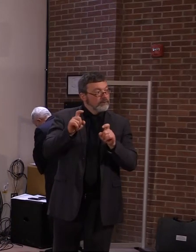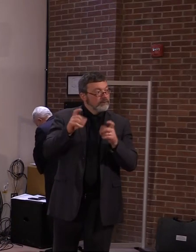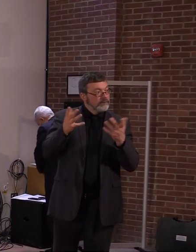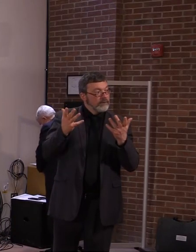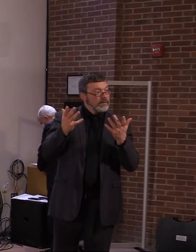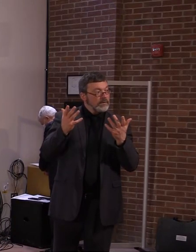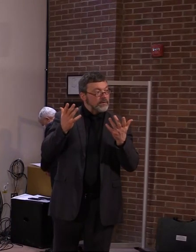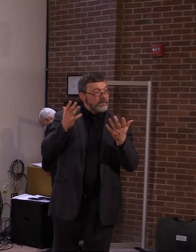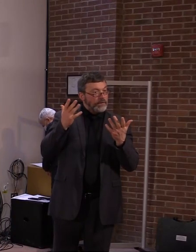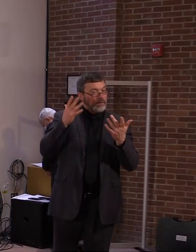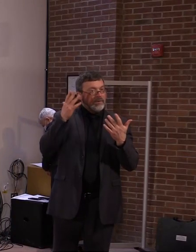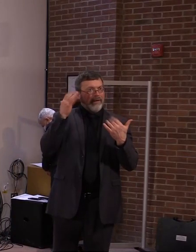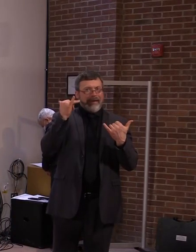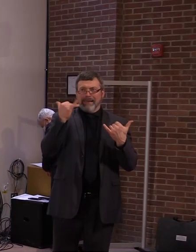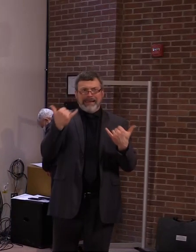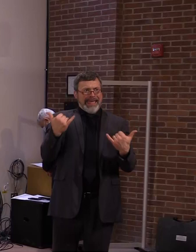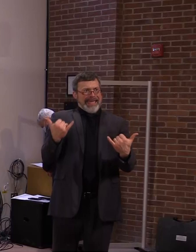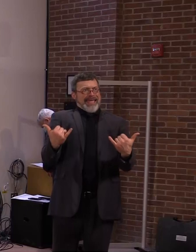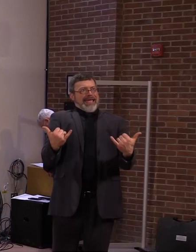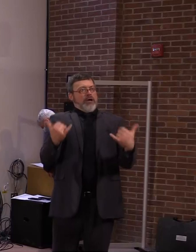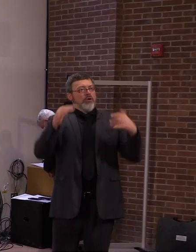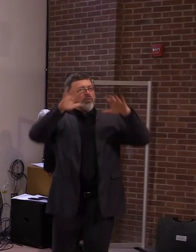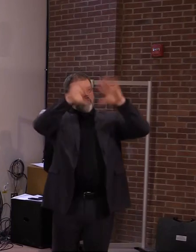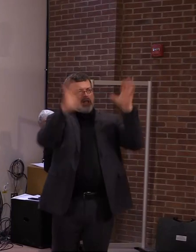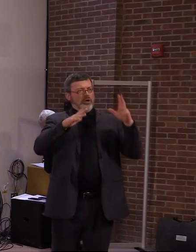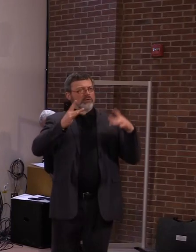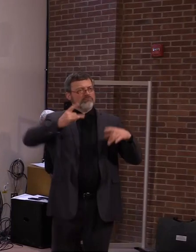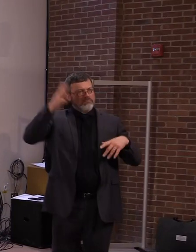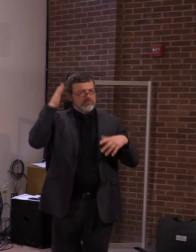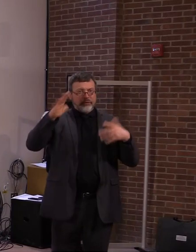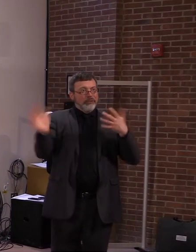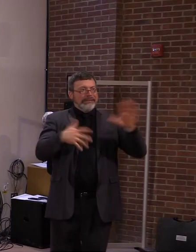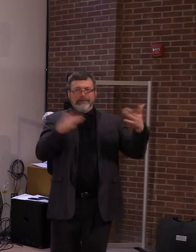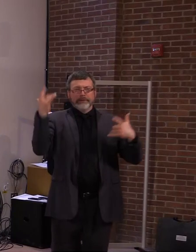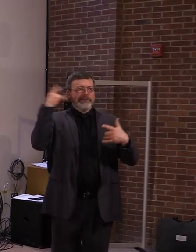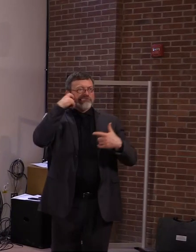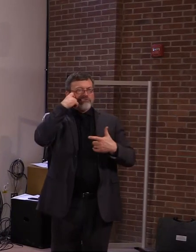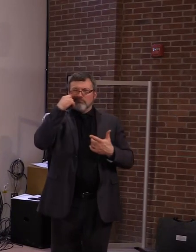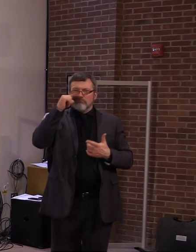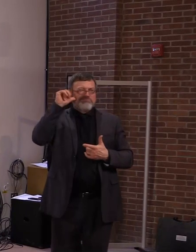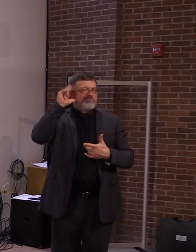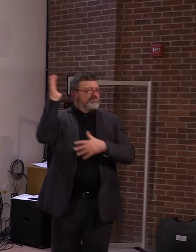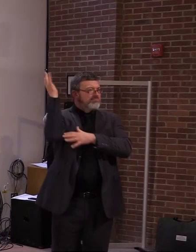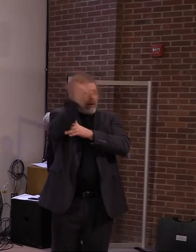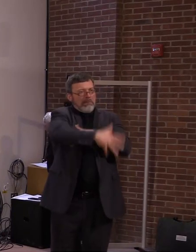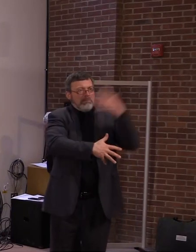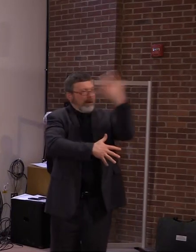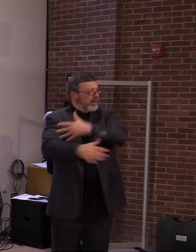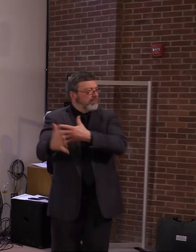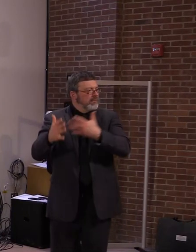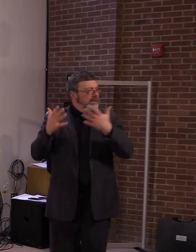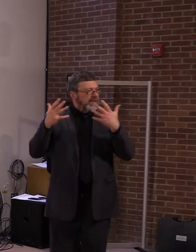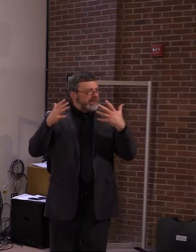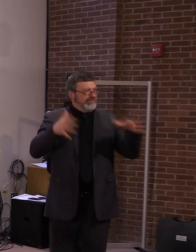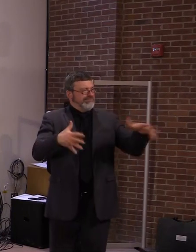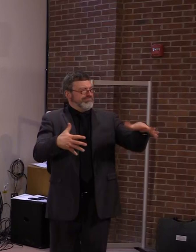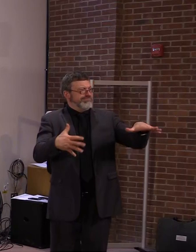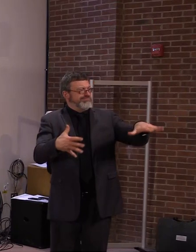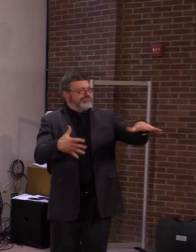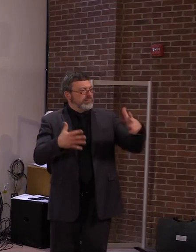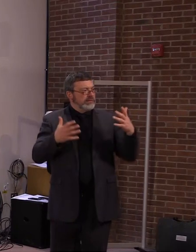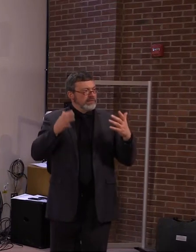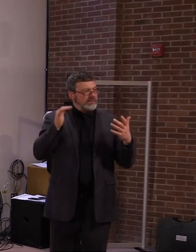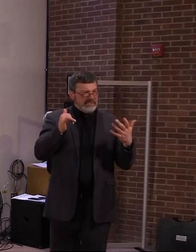in the future. What's your response to our electricity needs right now? I